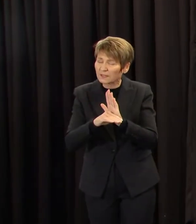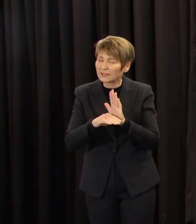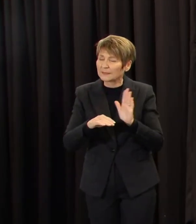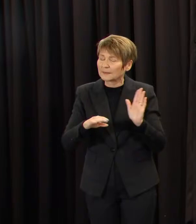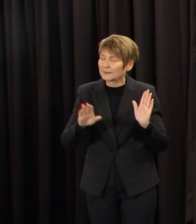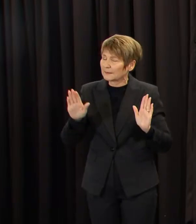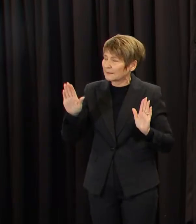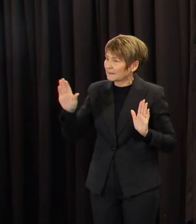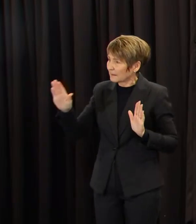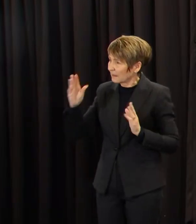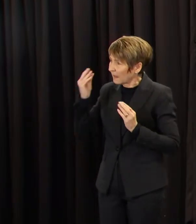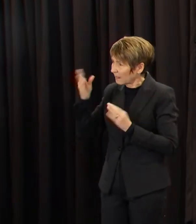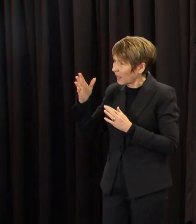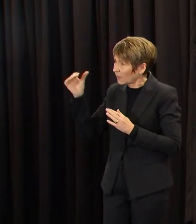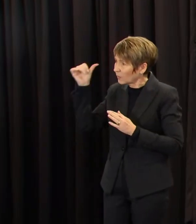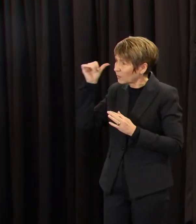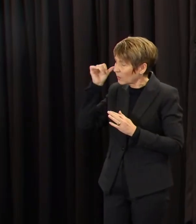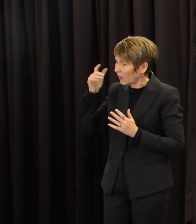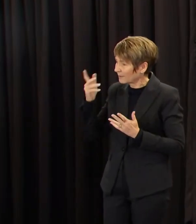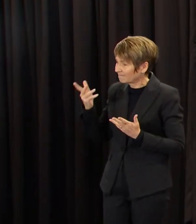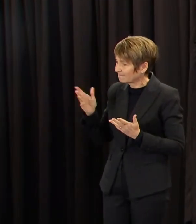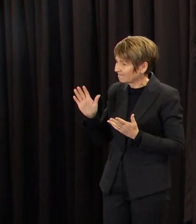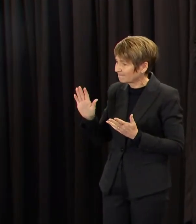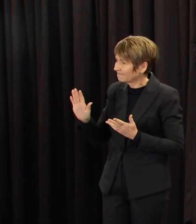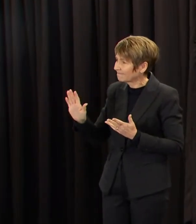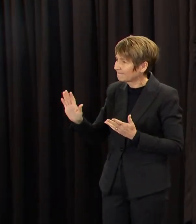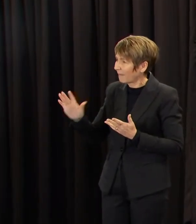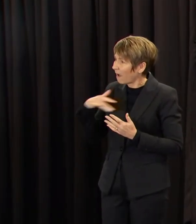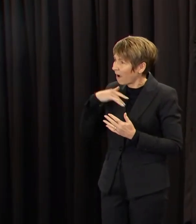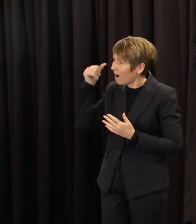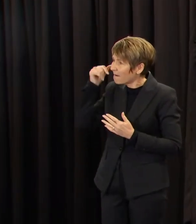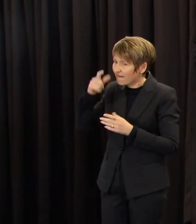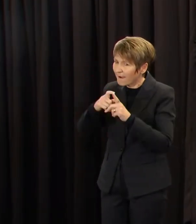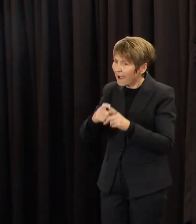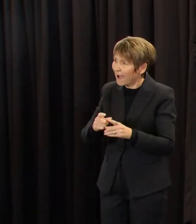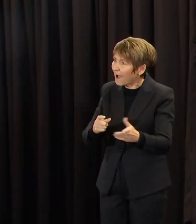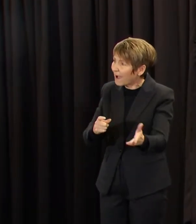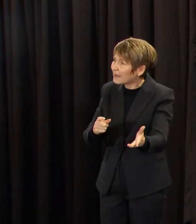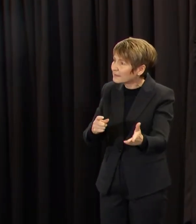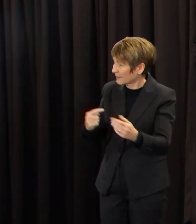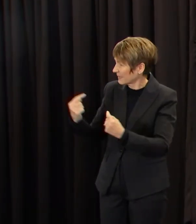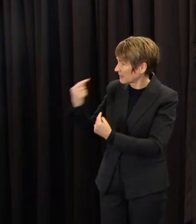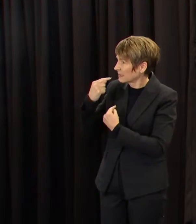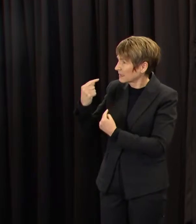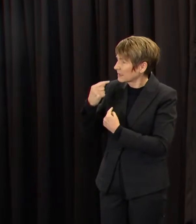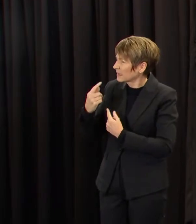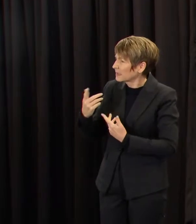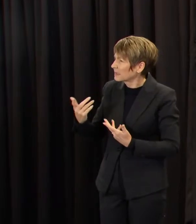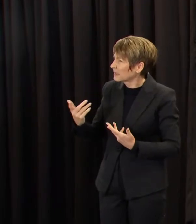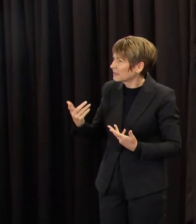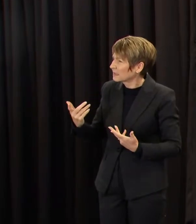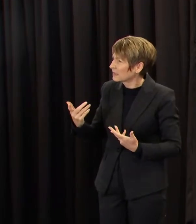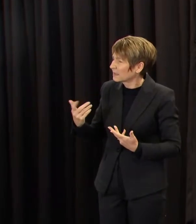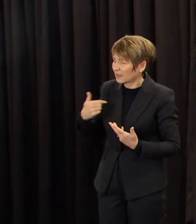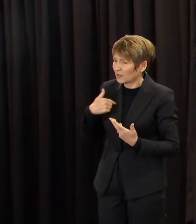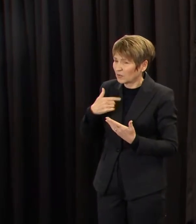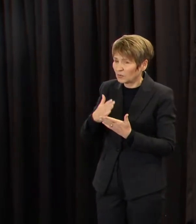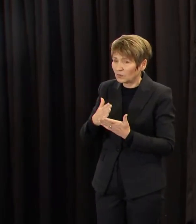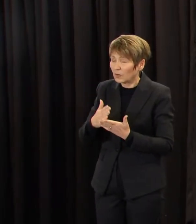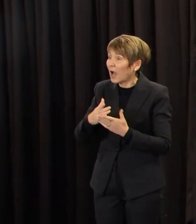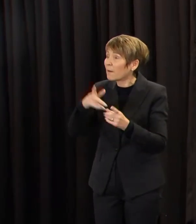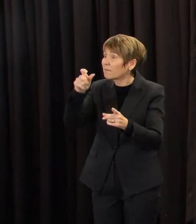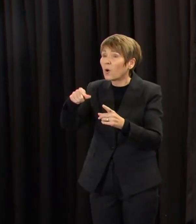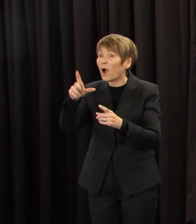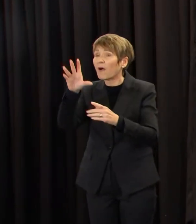someone do this work who isn't in the public health team makes no sense. These are public, who comes to the state is a public, and the risks they pose